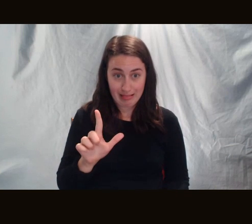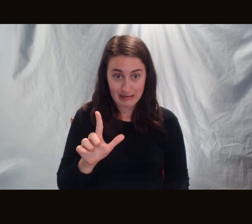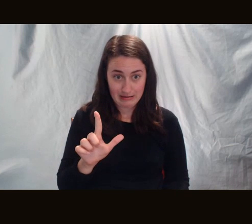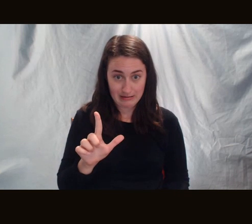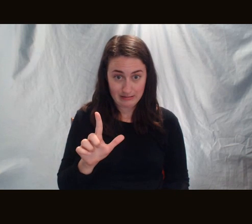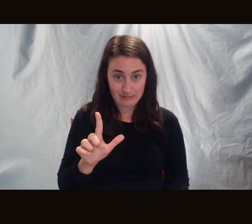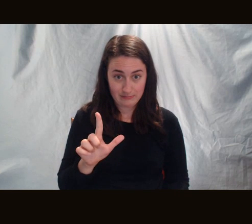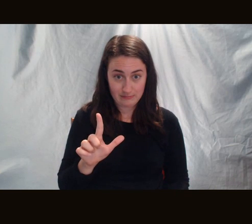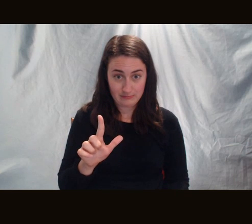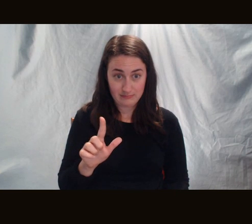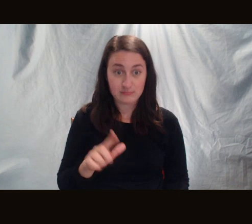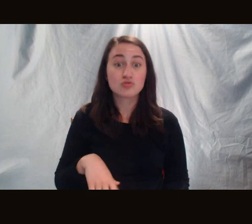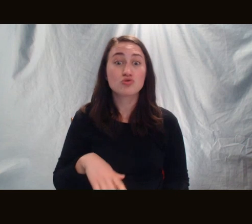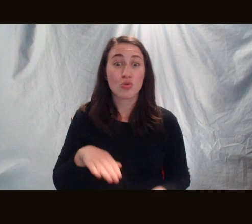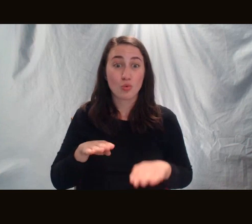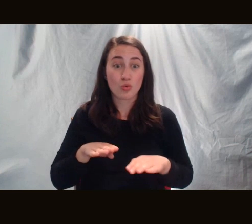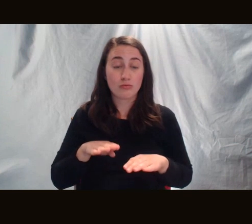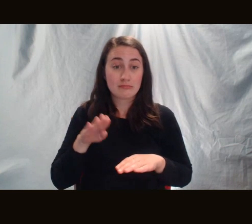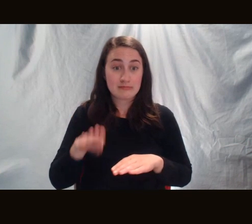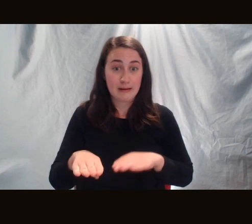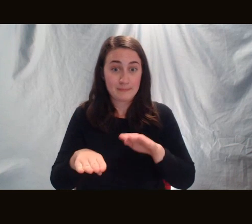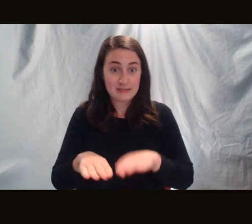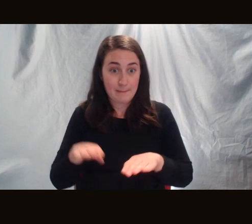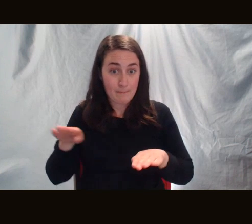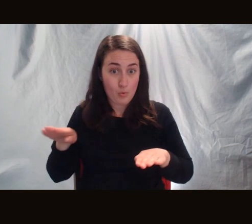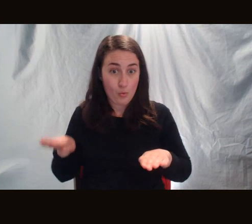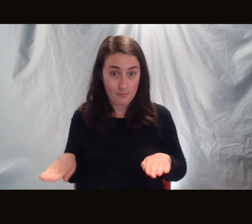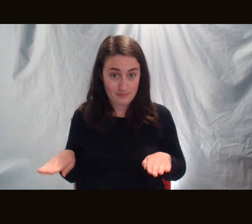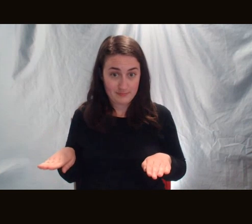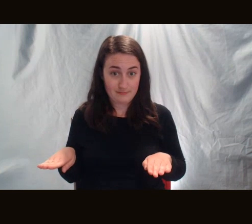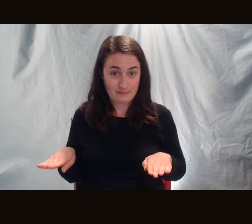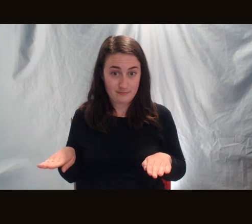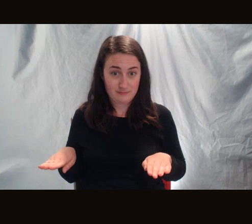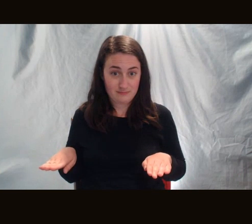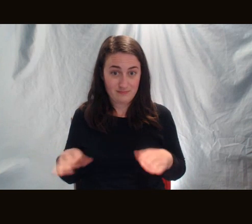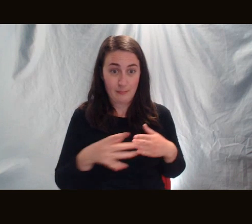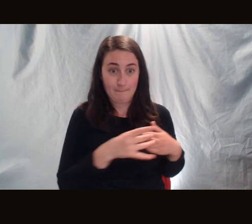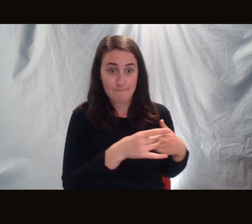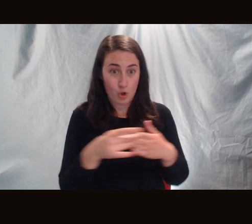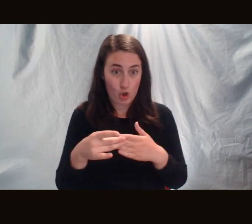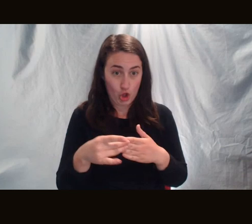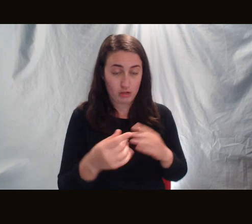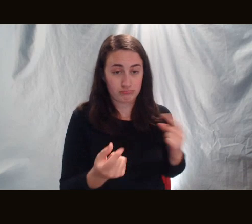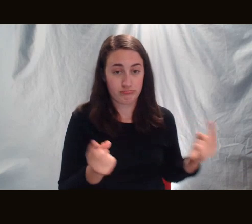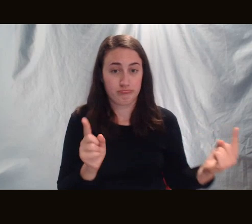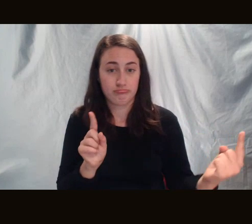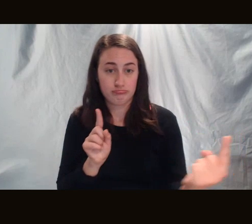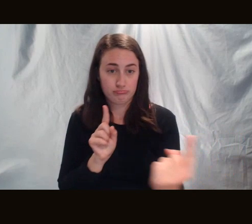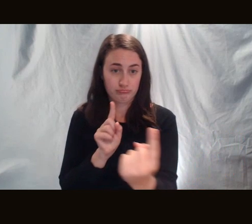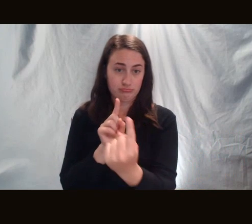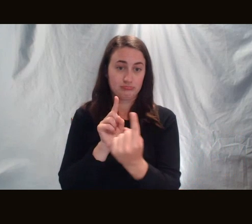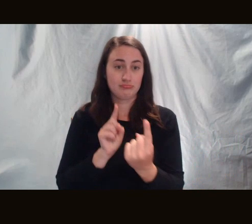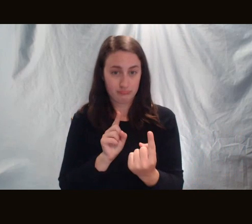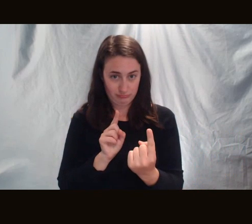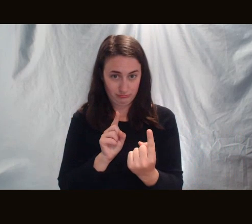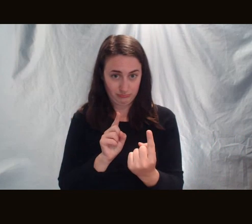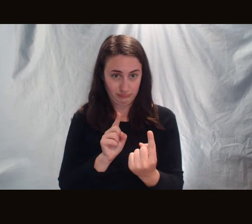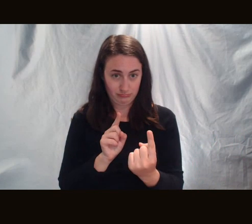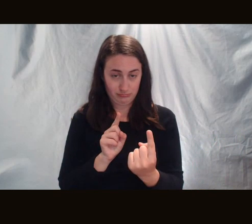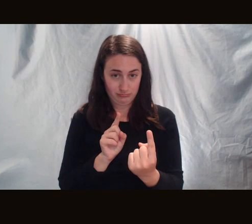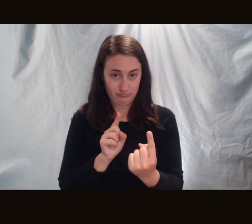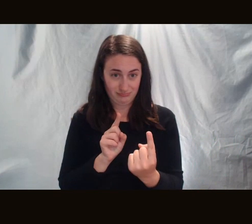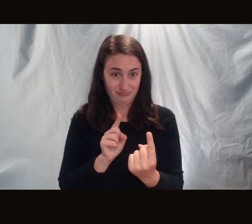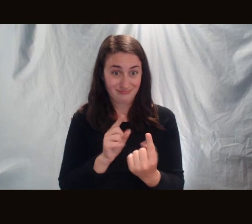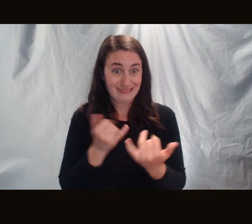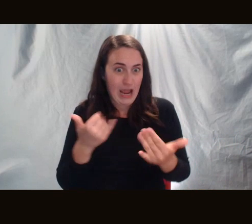to open, 3 steps go back, in place, forward, lead across, then back, in place, together. Now